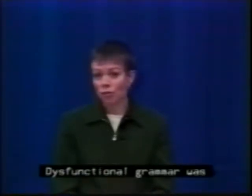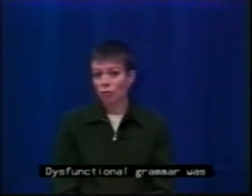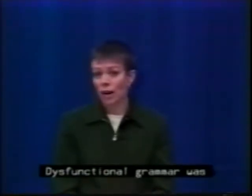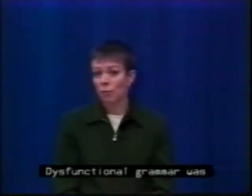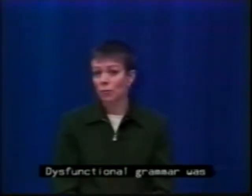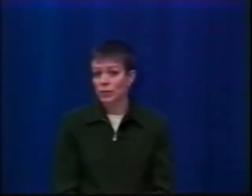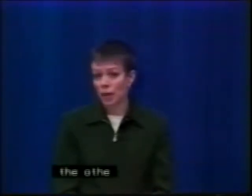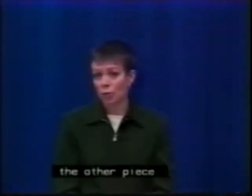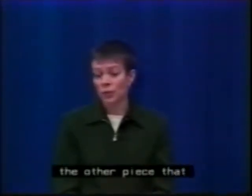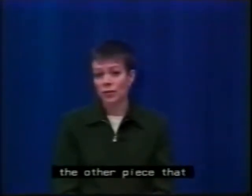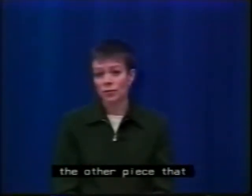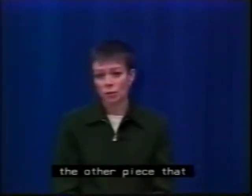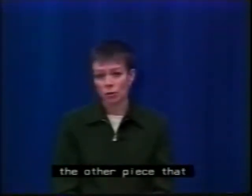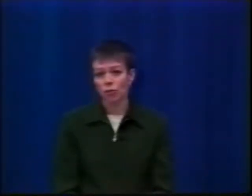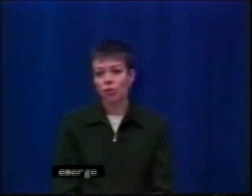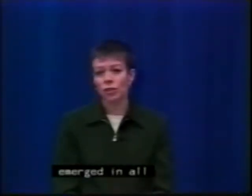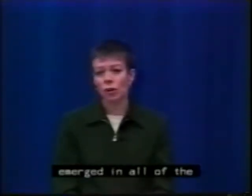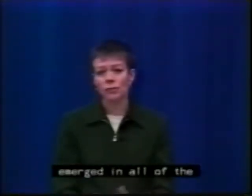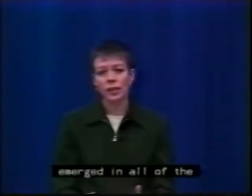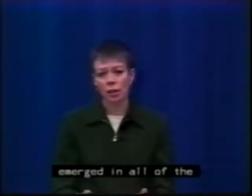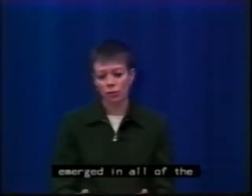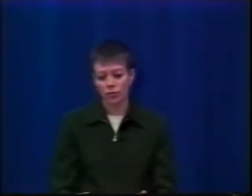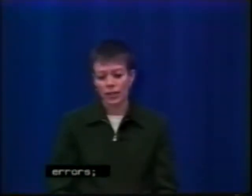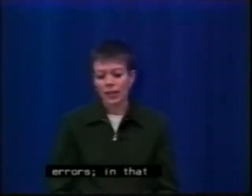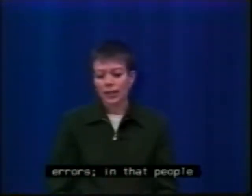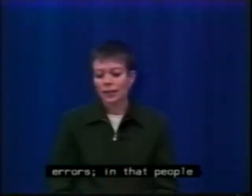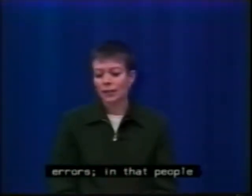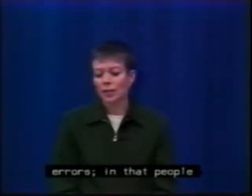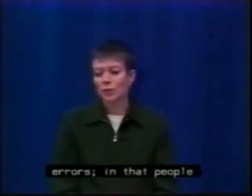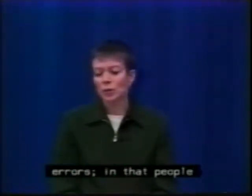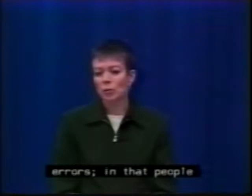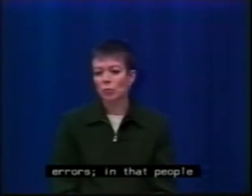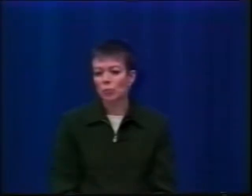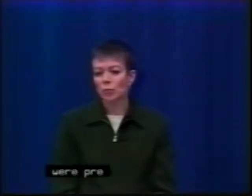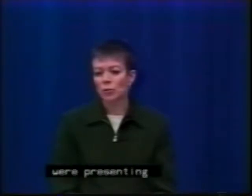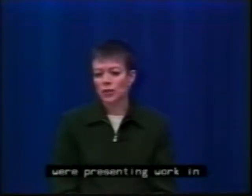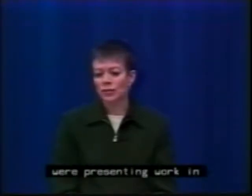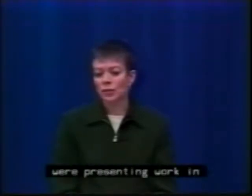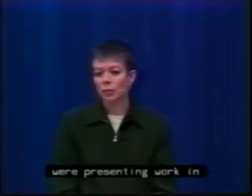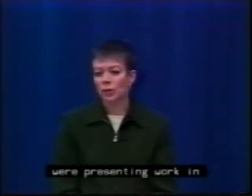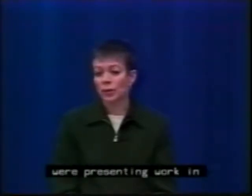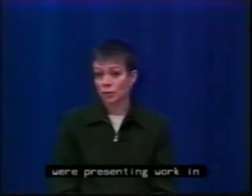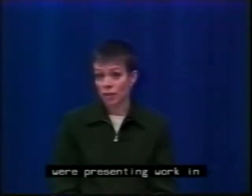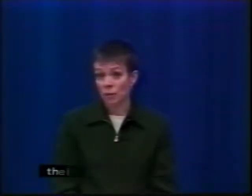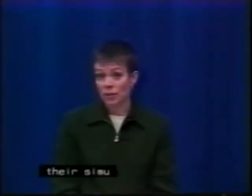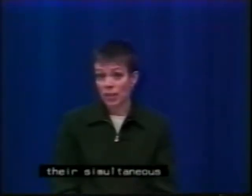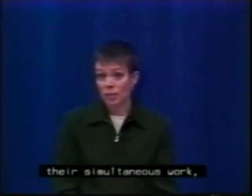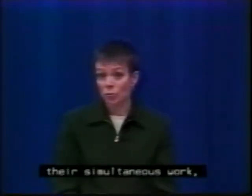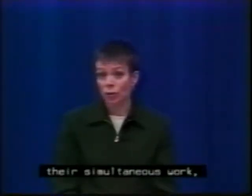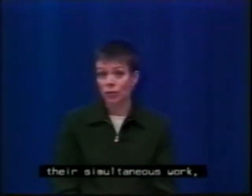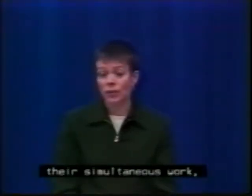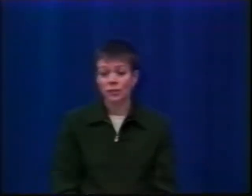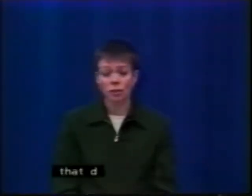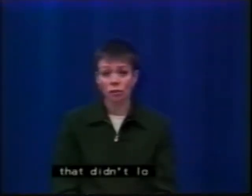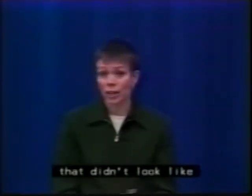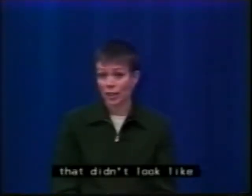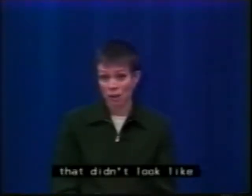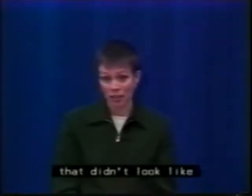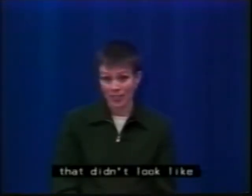Dysfunctional grammar was the other piece that emerged in all of the errors, in that people were presenting work in their simultaneous work that didn't look like American